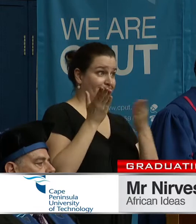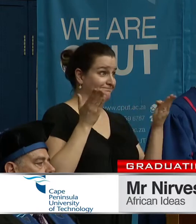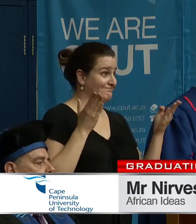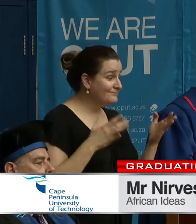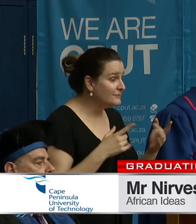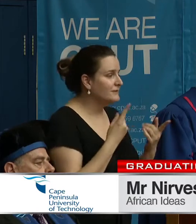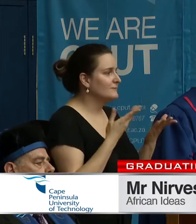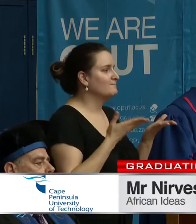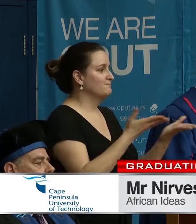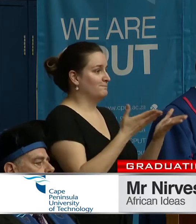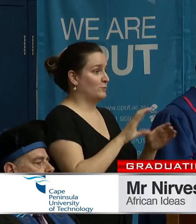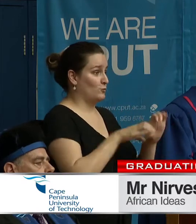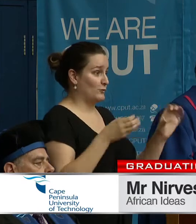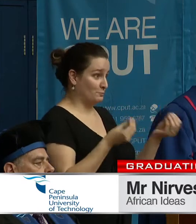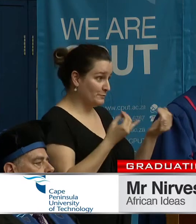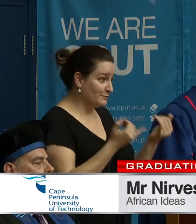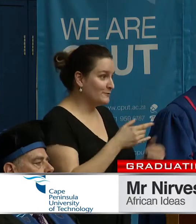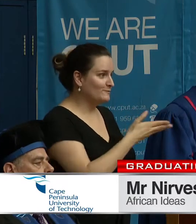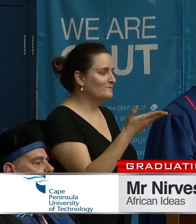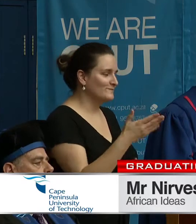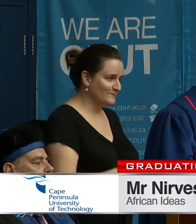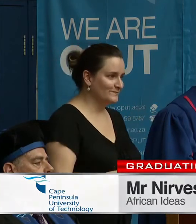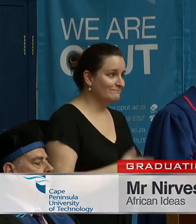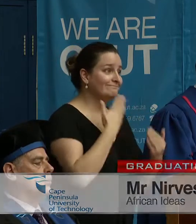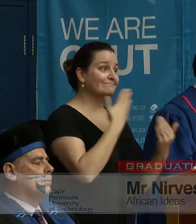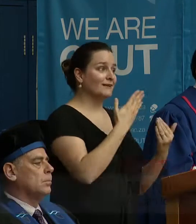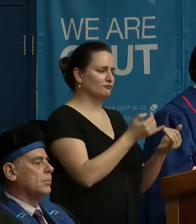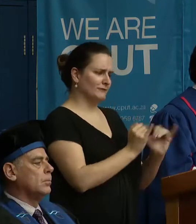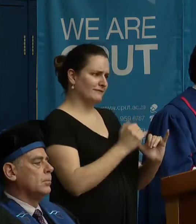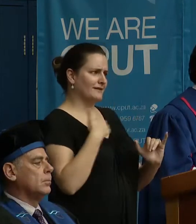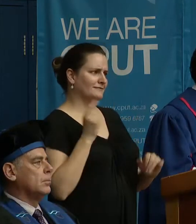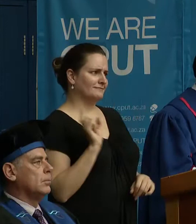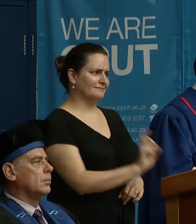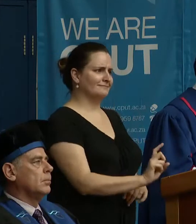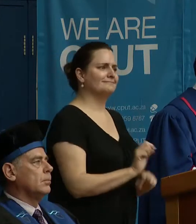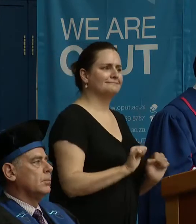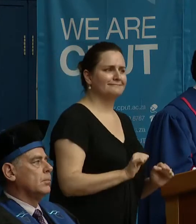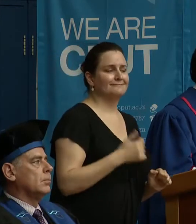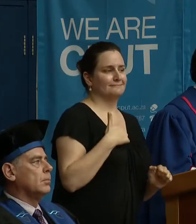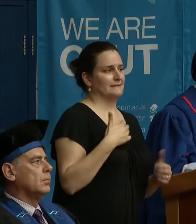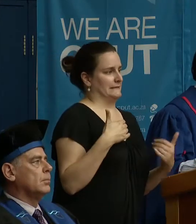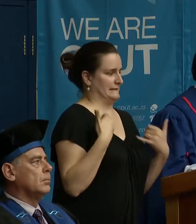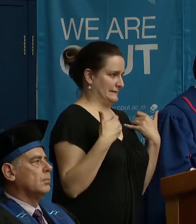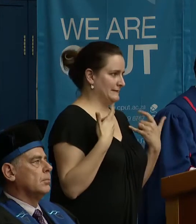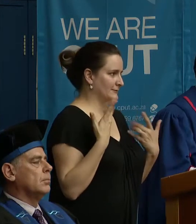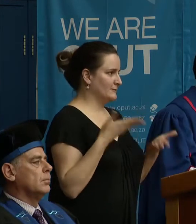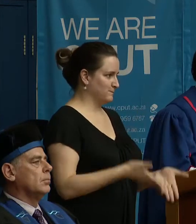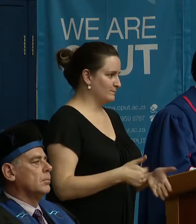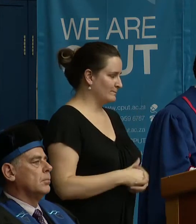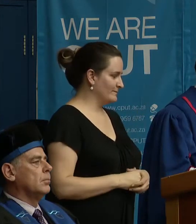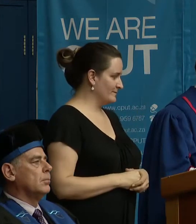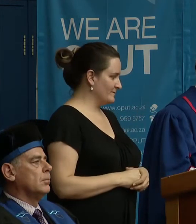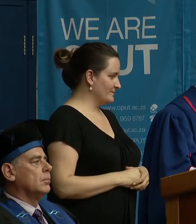the graduates themselves. Thank you for inviting me to this event. I'm honored to be here with you. As was mentioned in